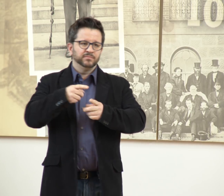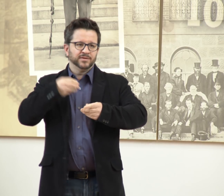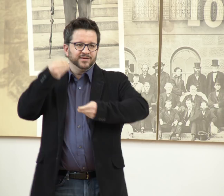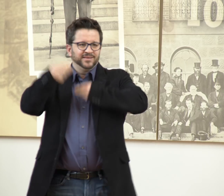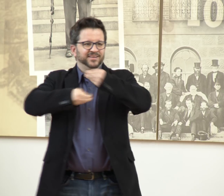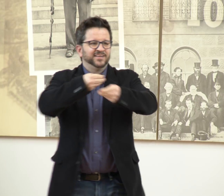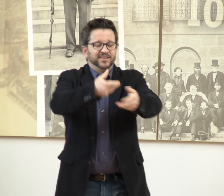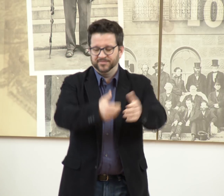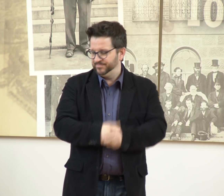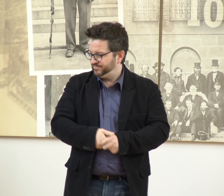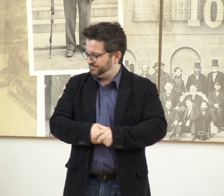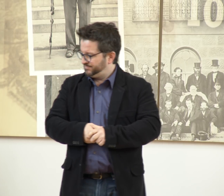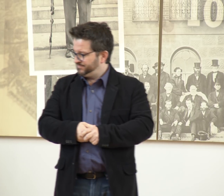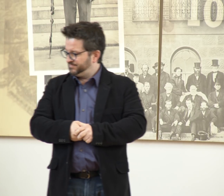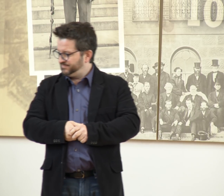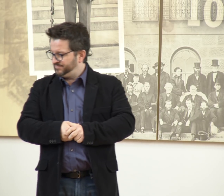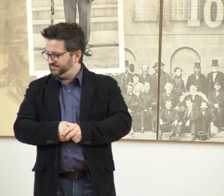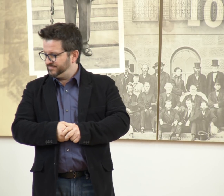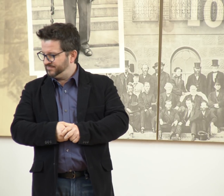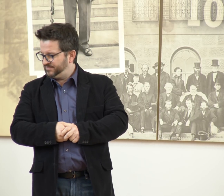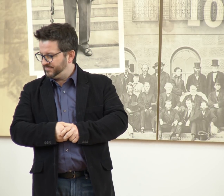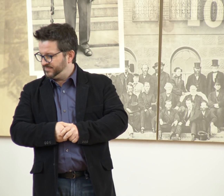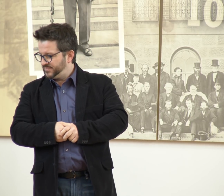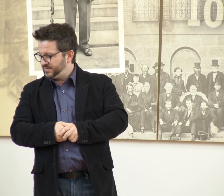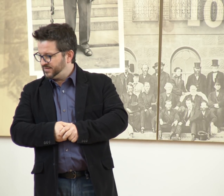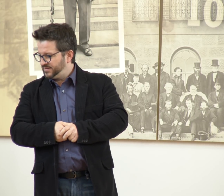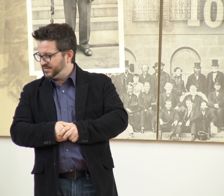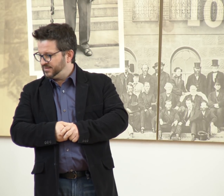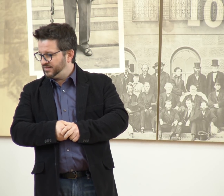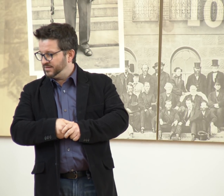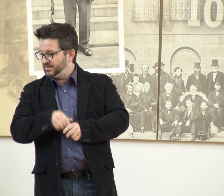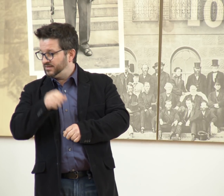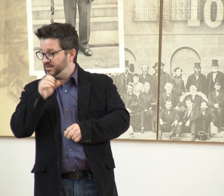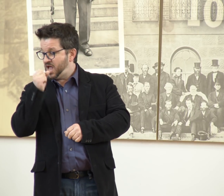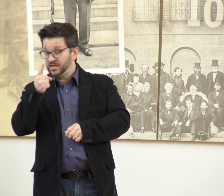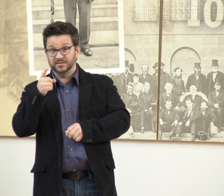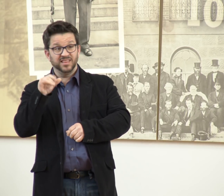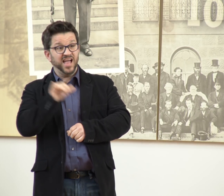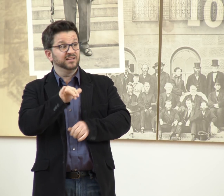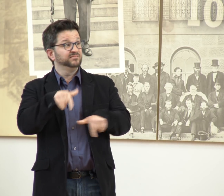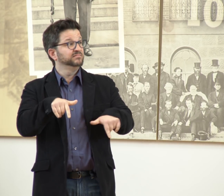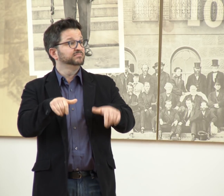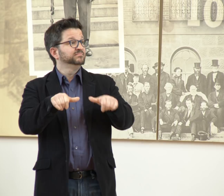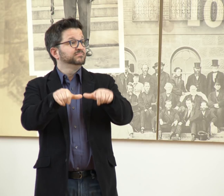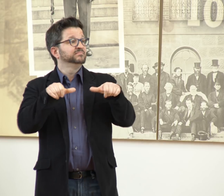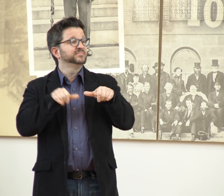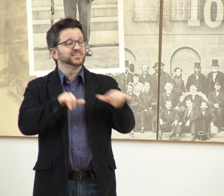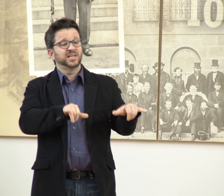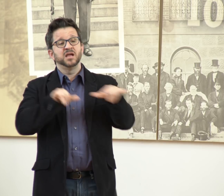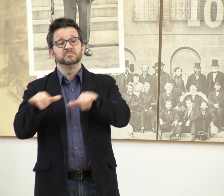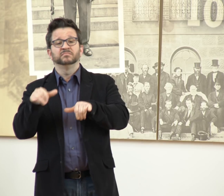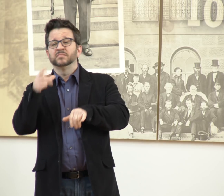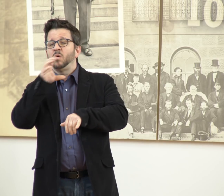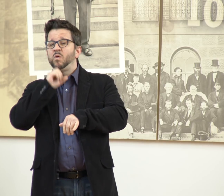theater, which lit and stoked fires that would burn across generations.